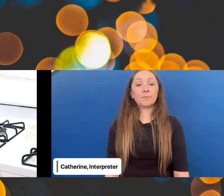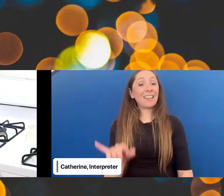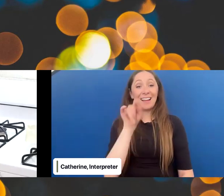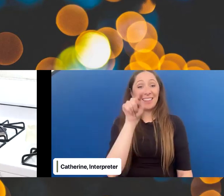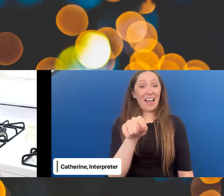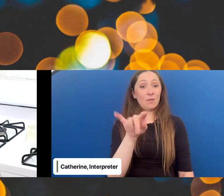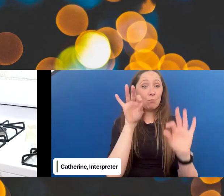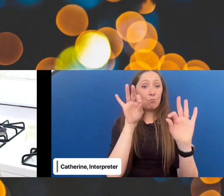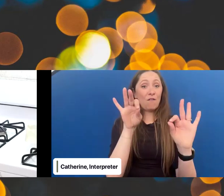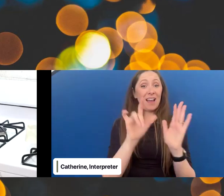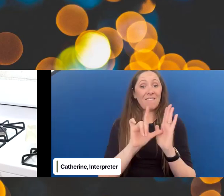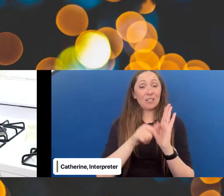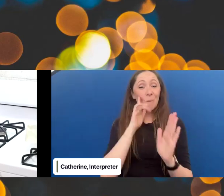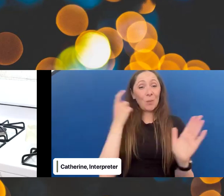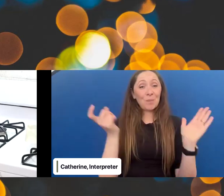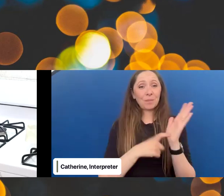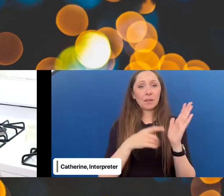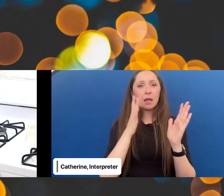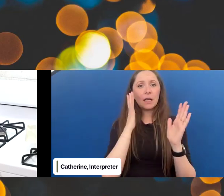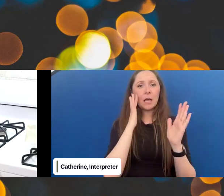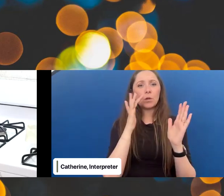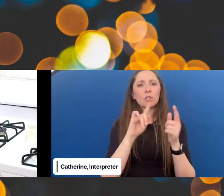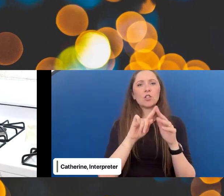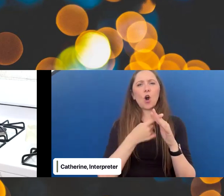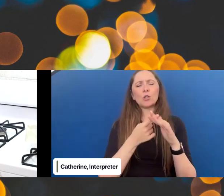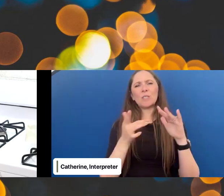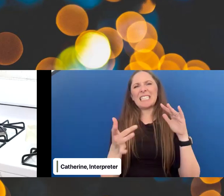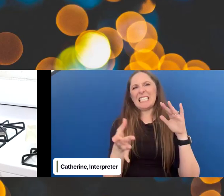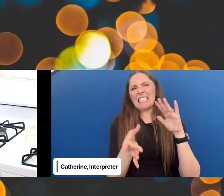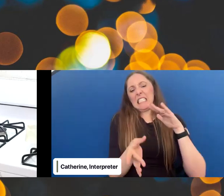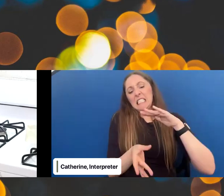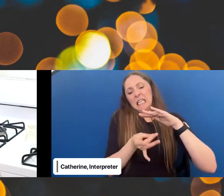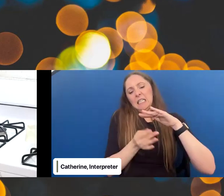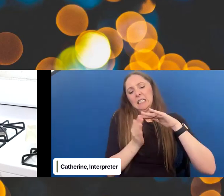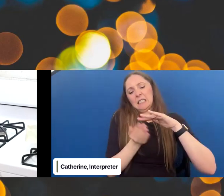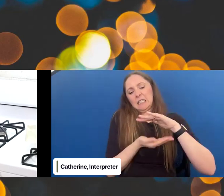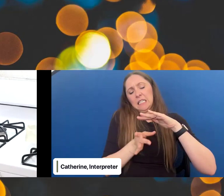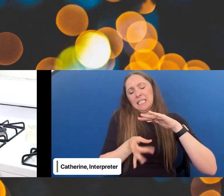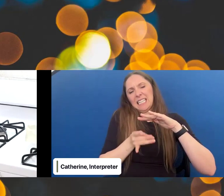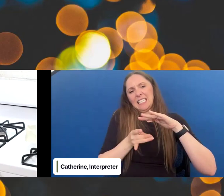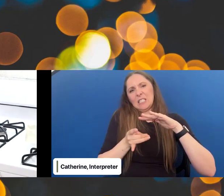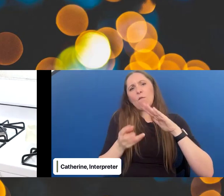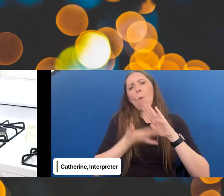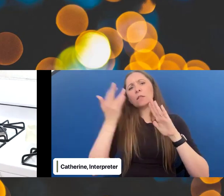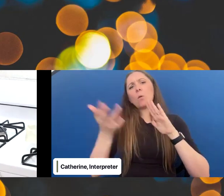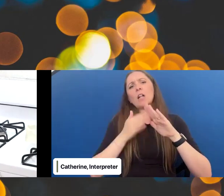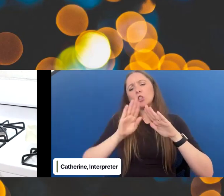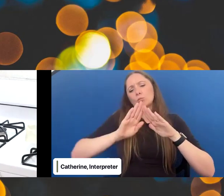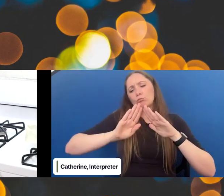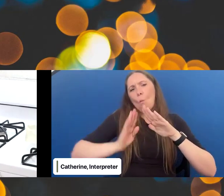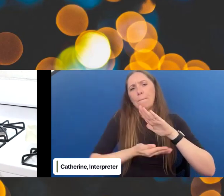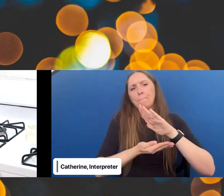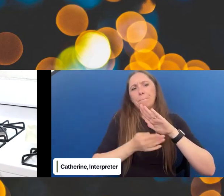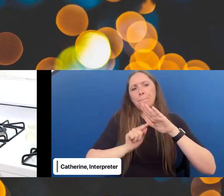And eventually you're going to notice that it's going to stick to the bottom of the sieve. So from time to time, just scrape that down with